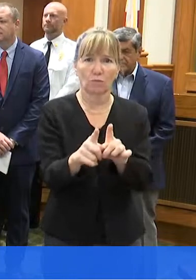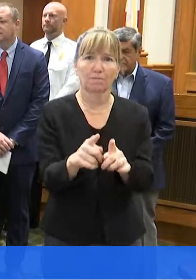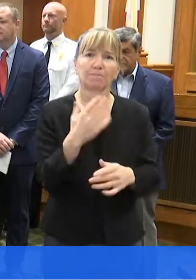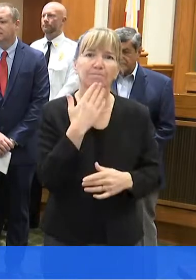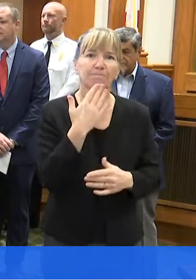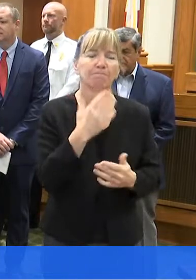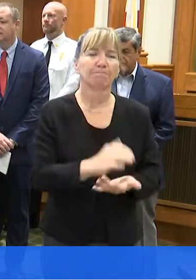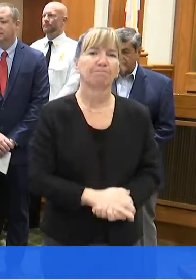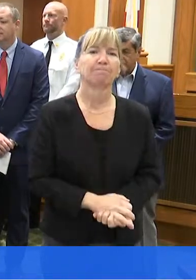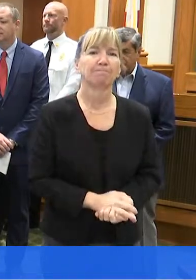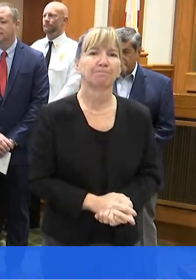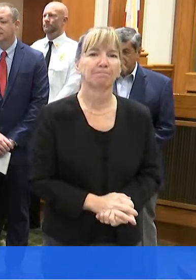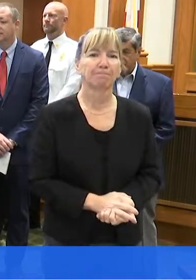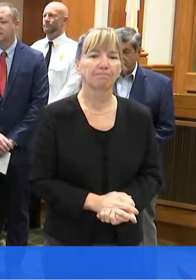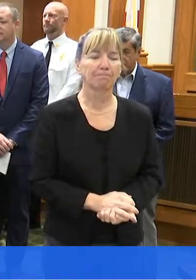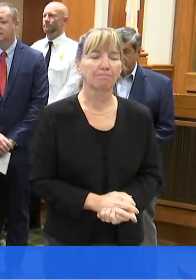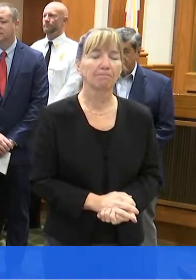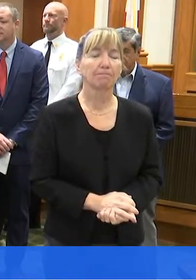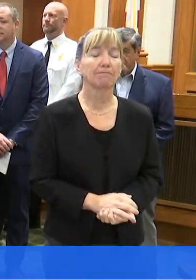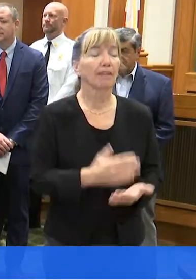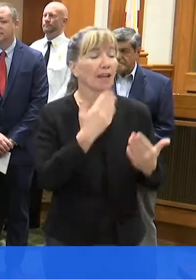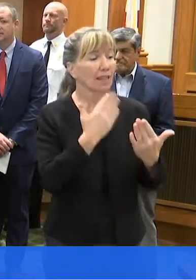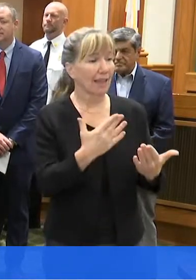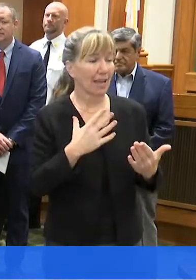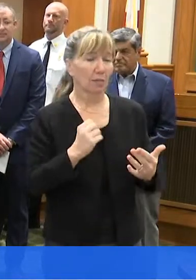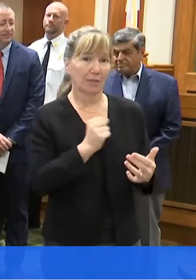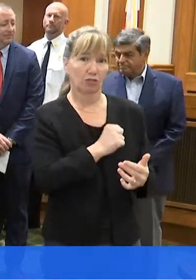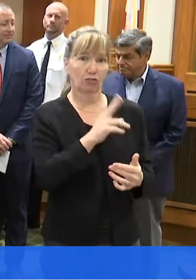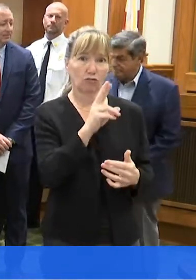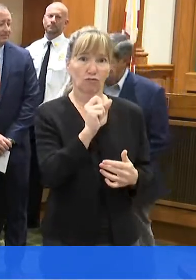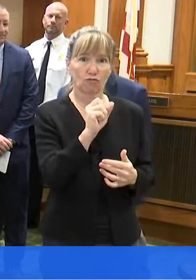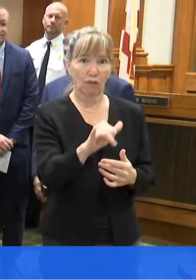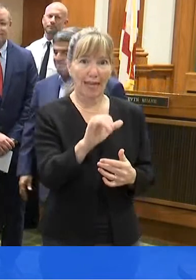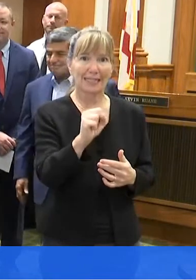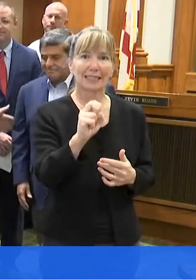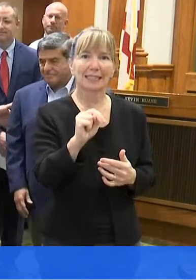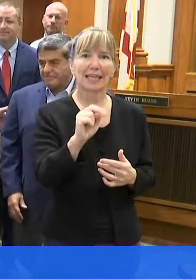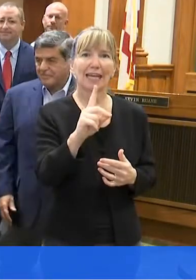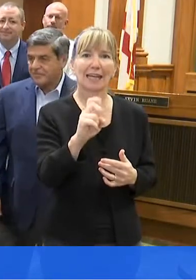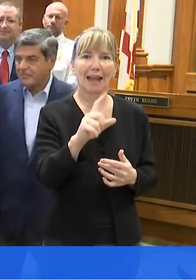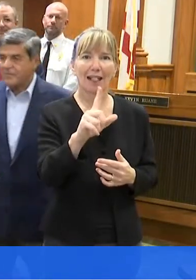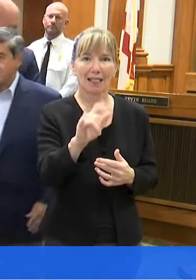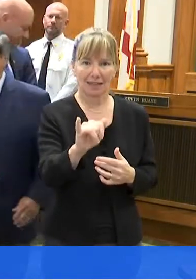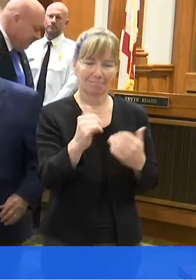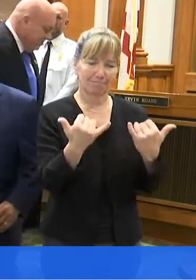you. Thank you. Commissioner Ray Sendelli.